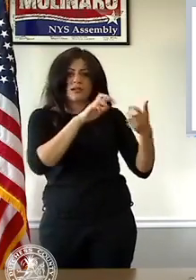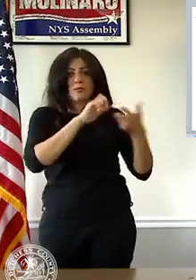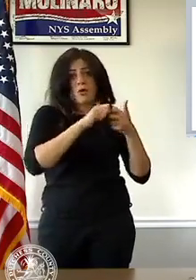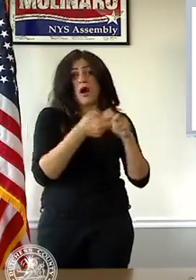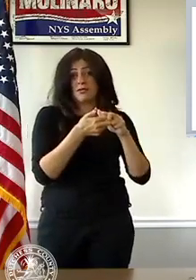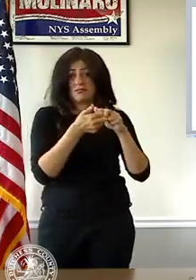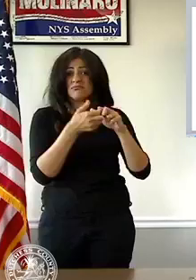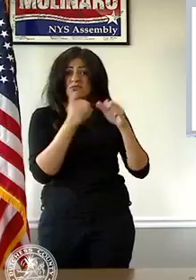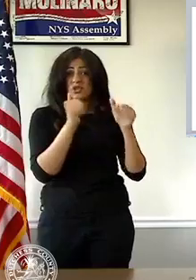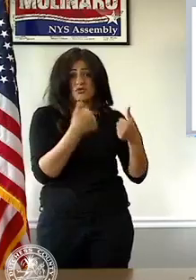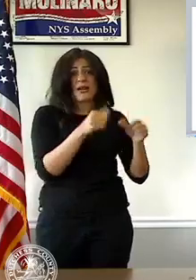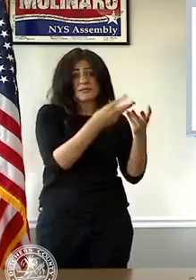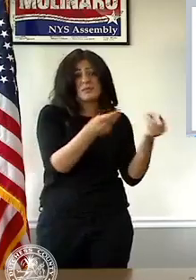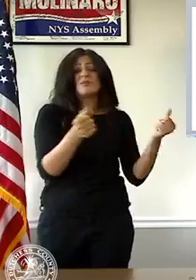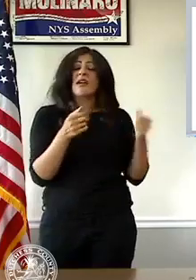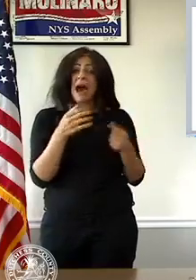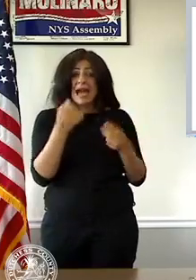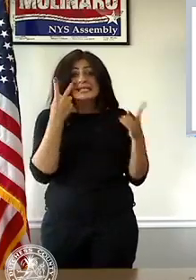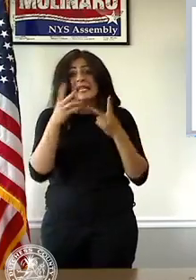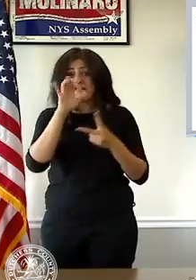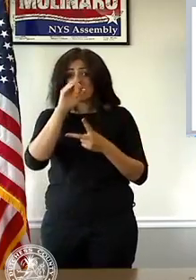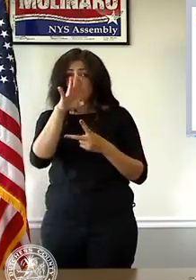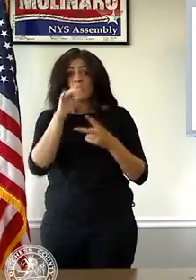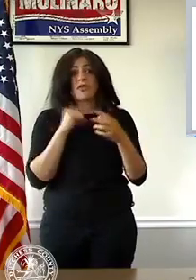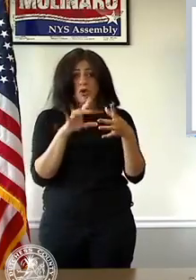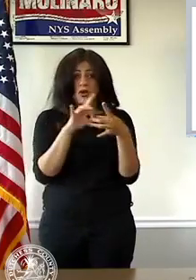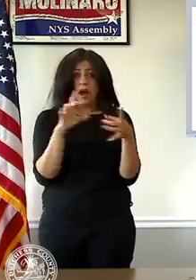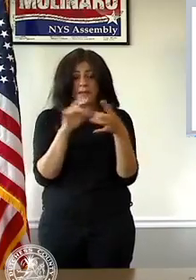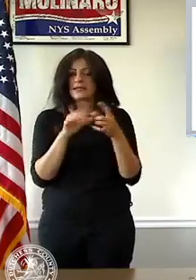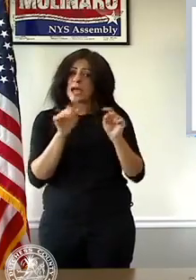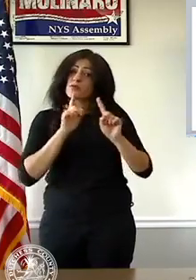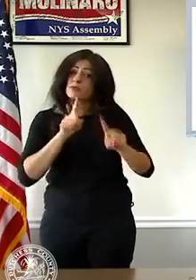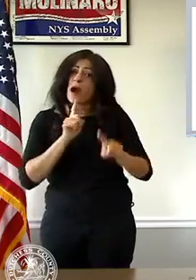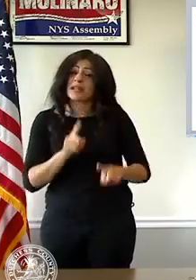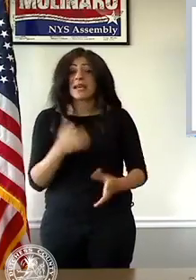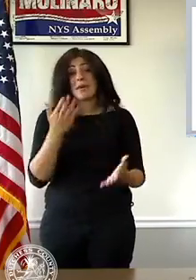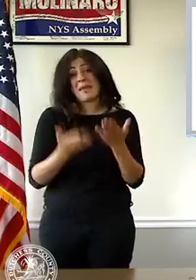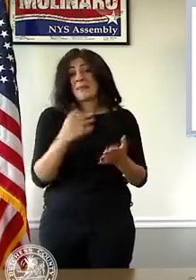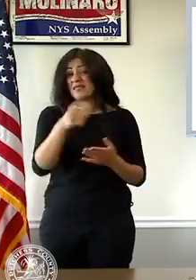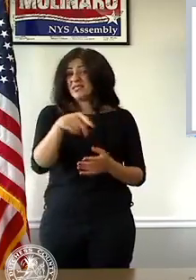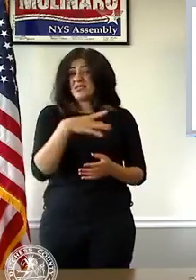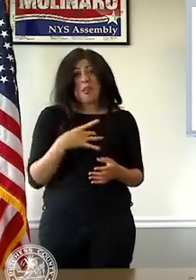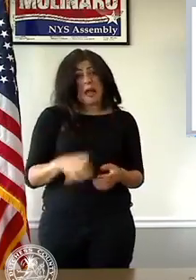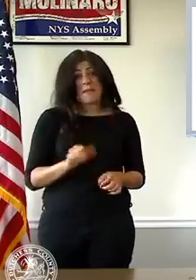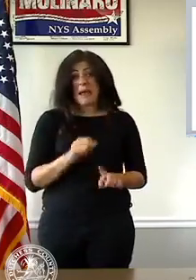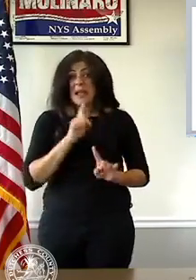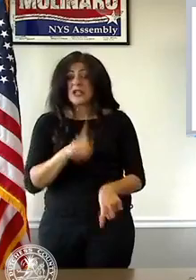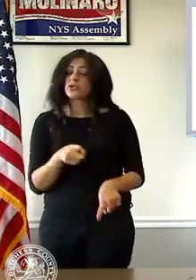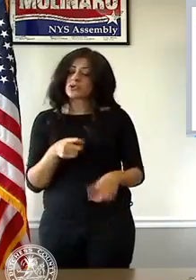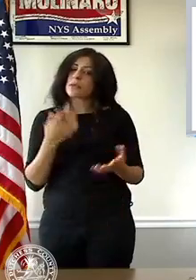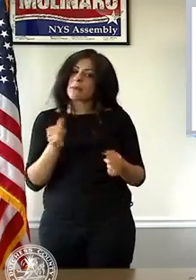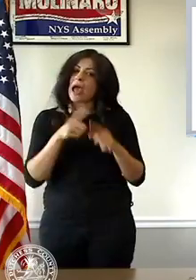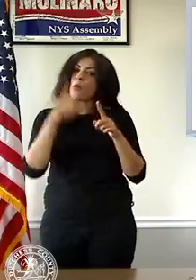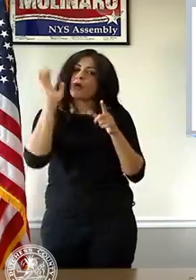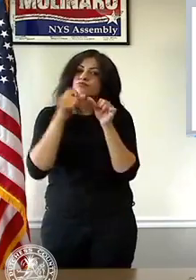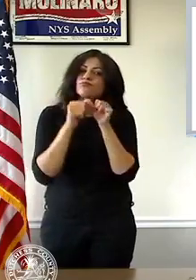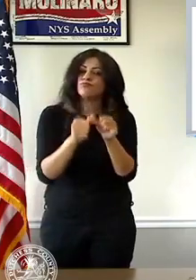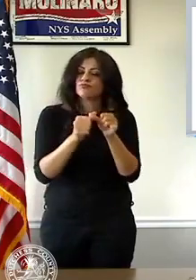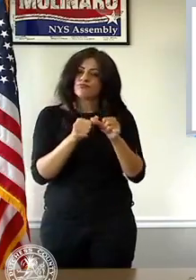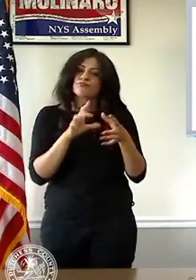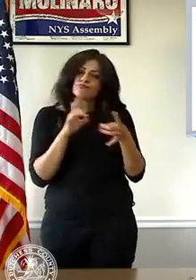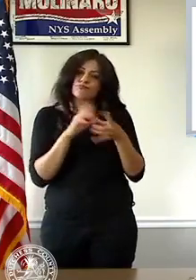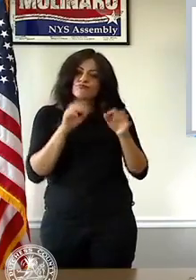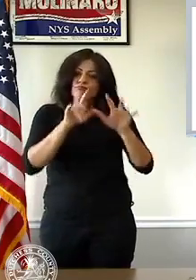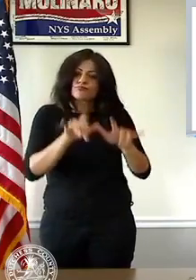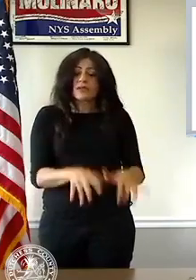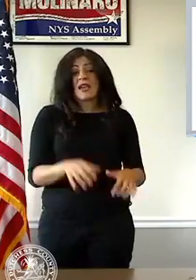respond. Some of you don't like my answers, but I'm going to continue to answer. I don't believe that this is a matter of picking sides. Some people do. Some people think you're either with